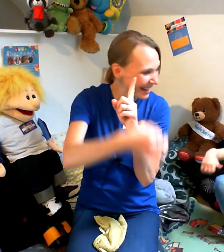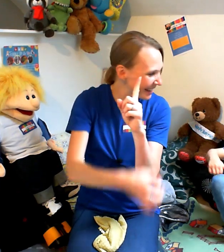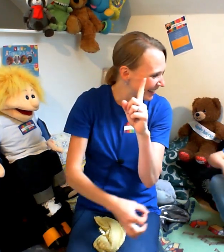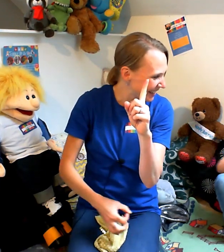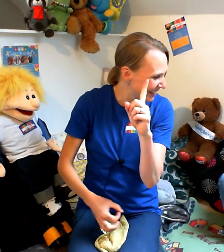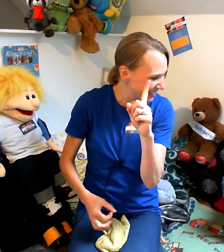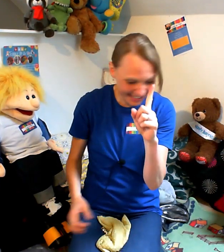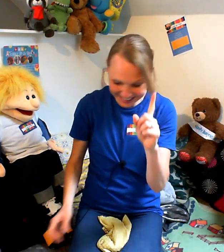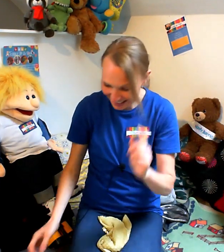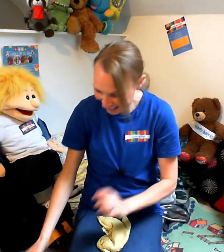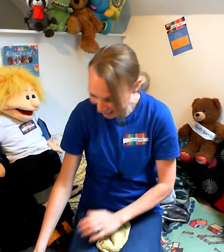Bananas!